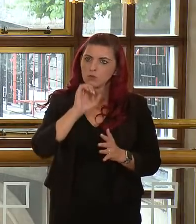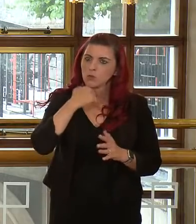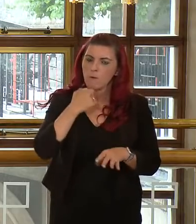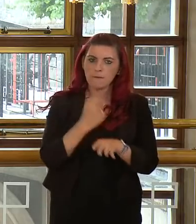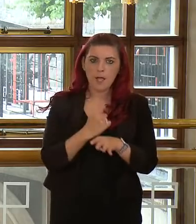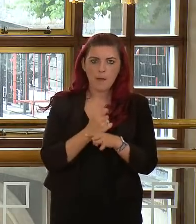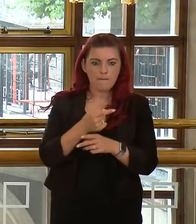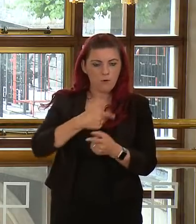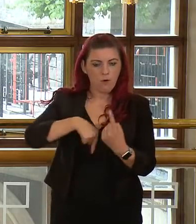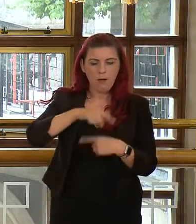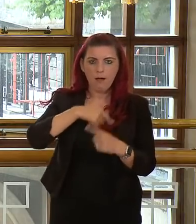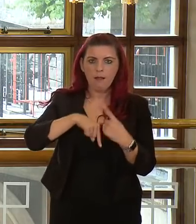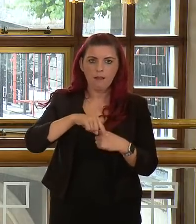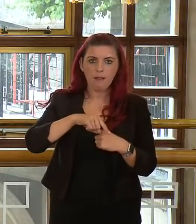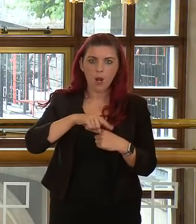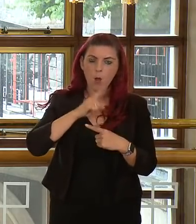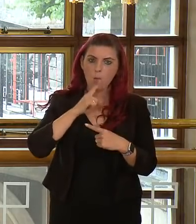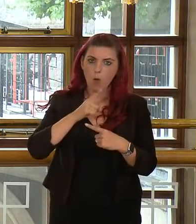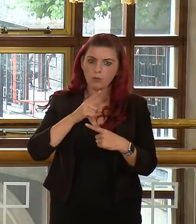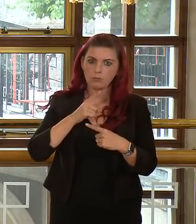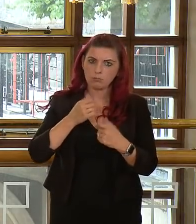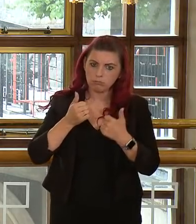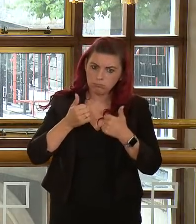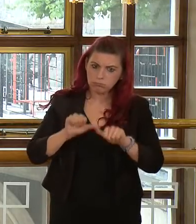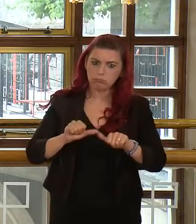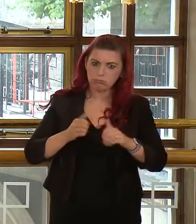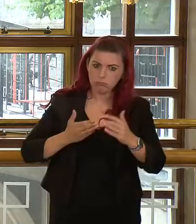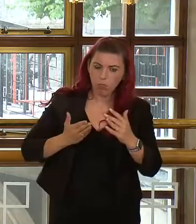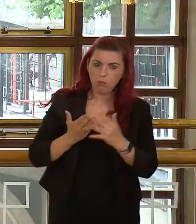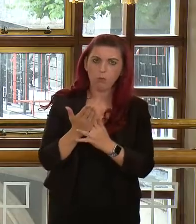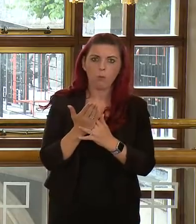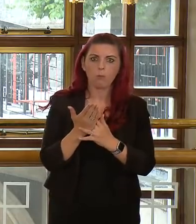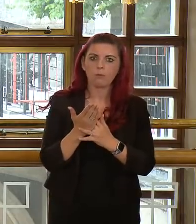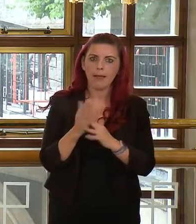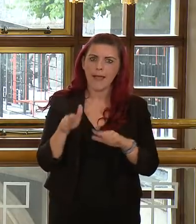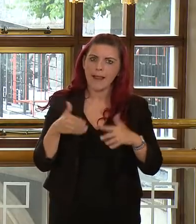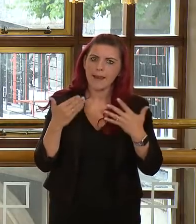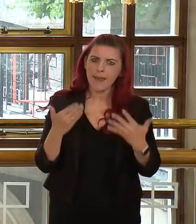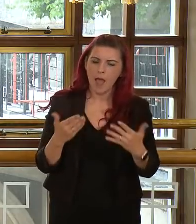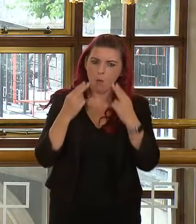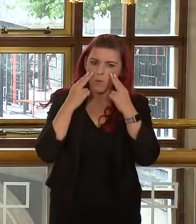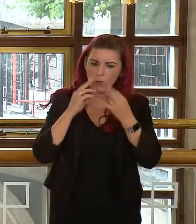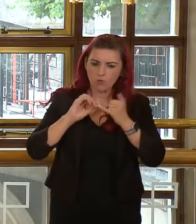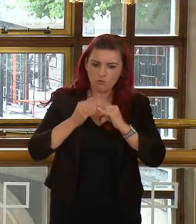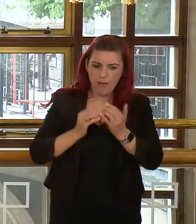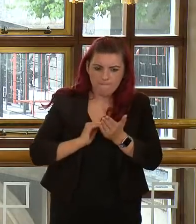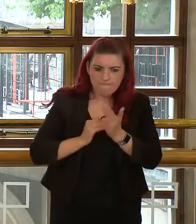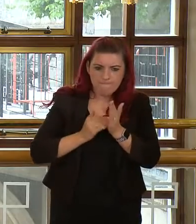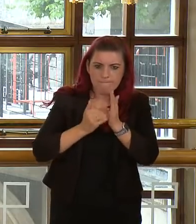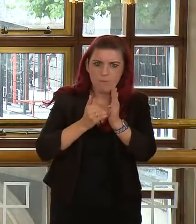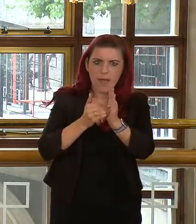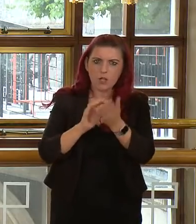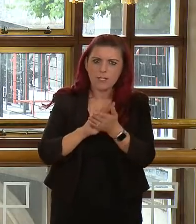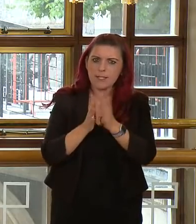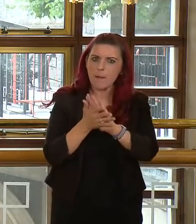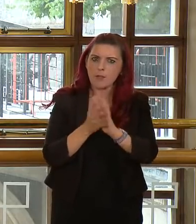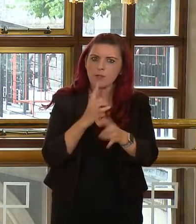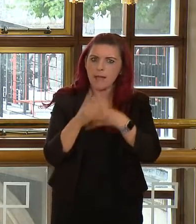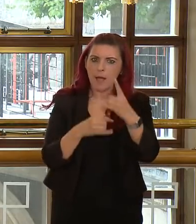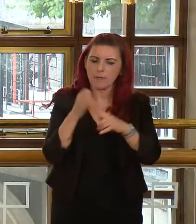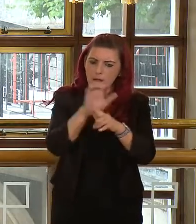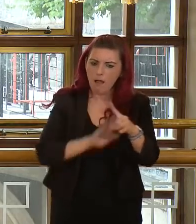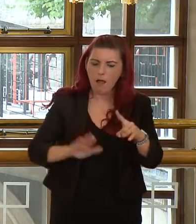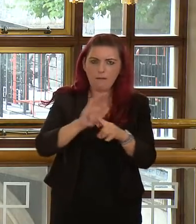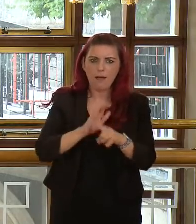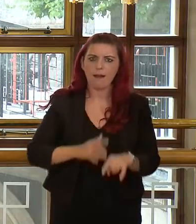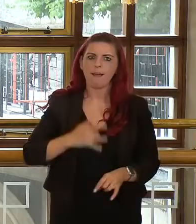all, but we've come through it as a country, and we must now try to repair the damage that has been done across all parts of our